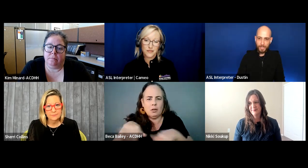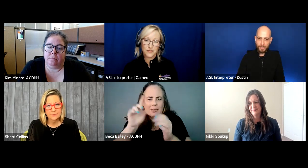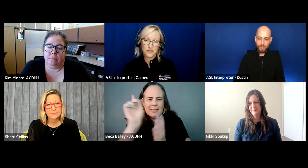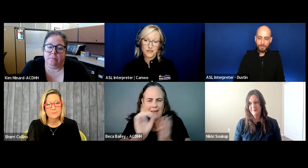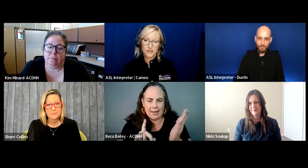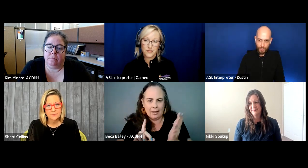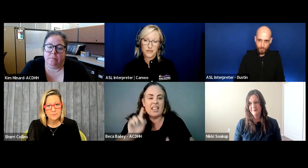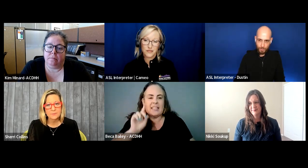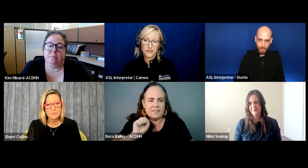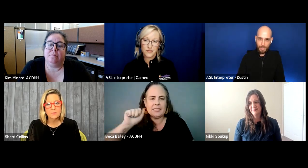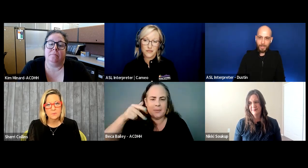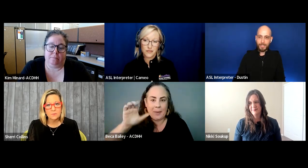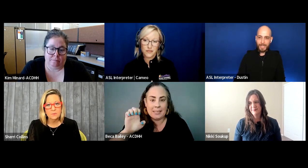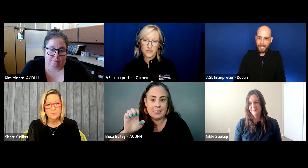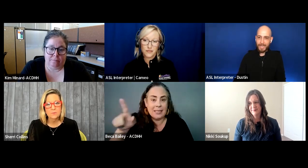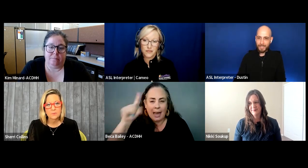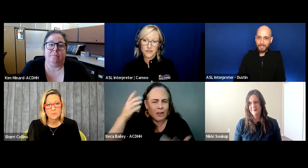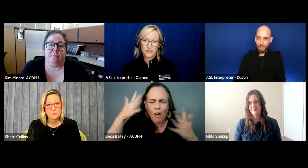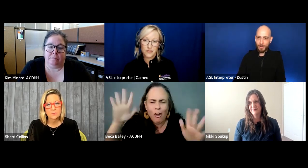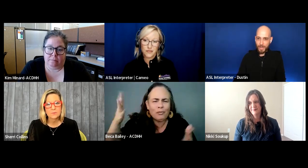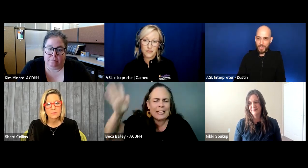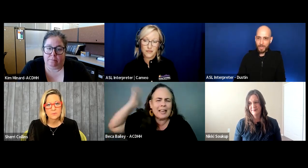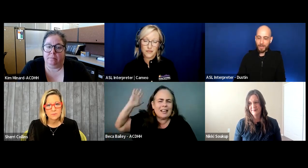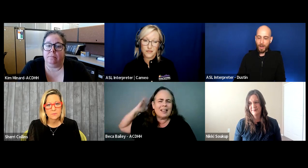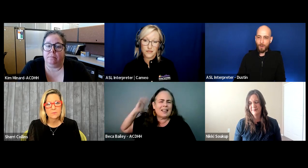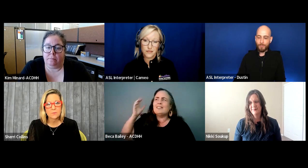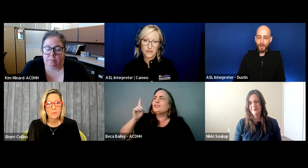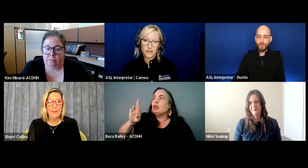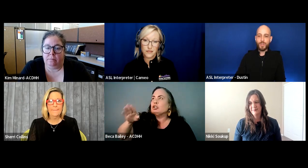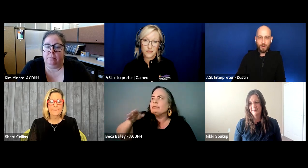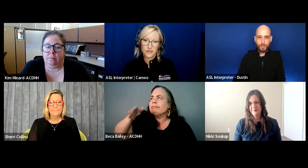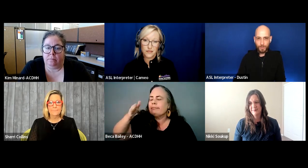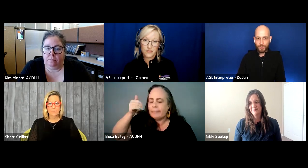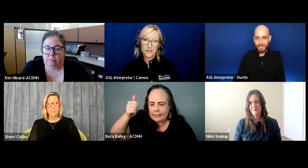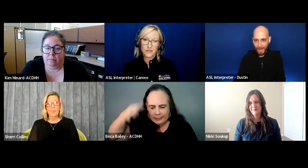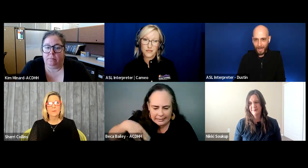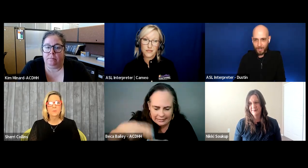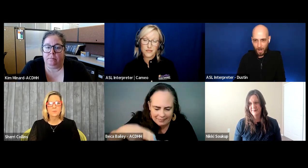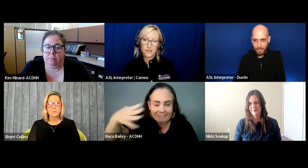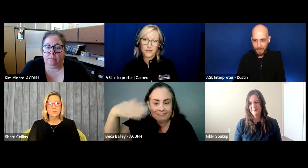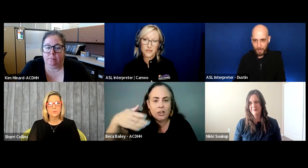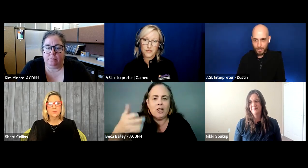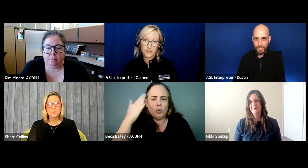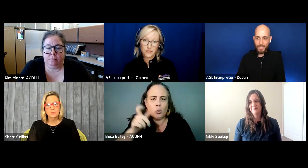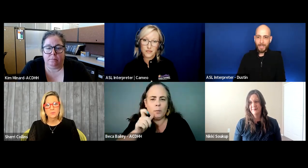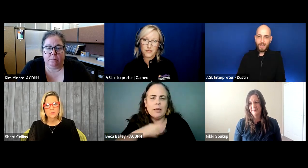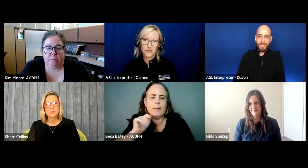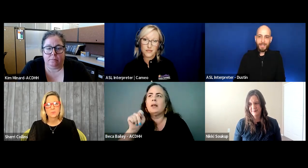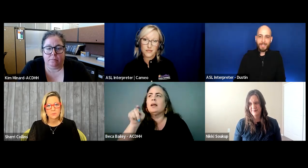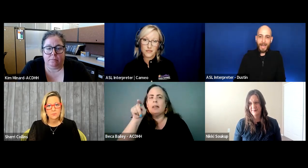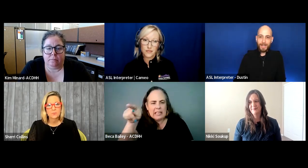an ableist view. Society needs to start thinking of the universal design